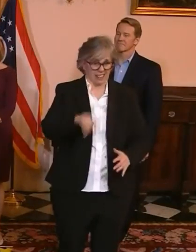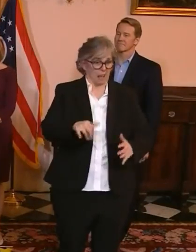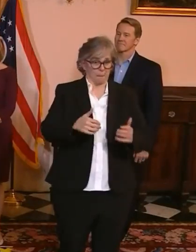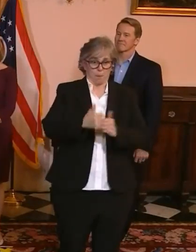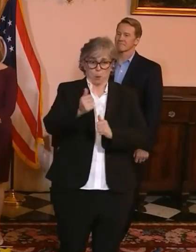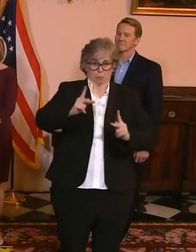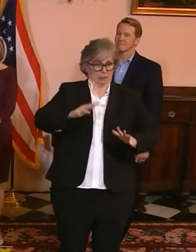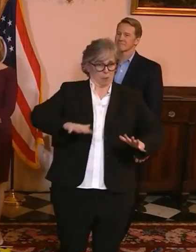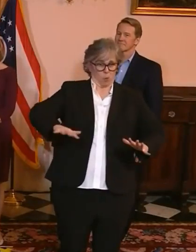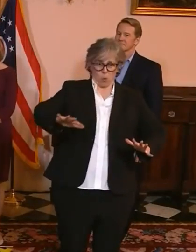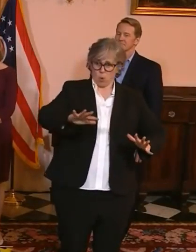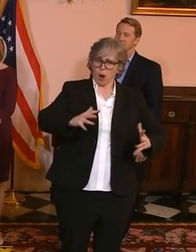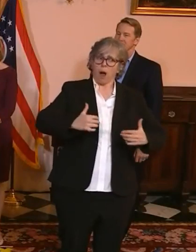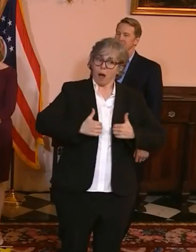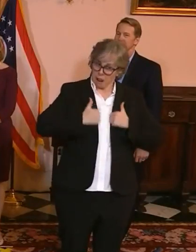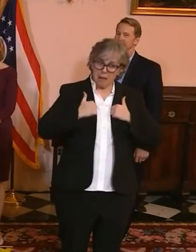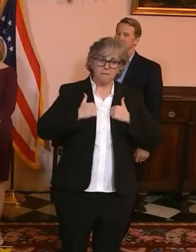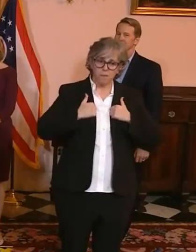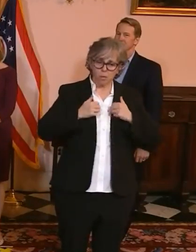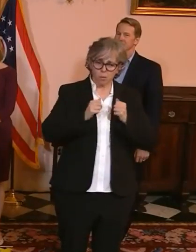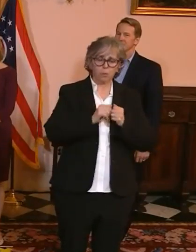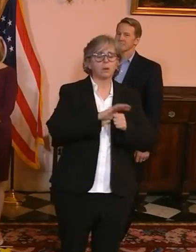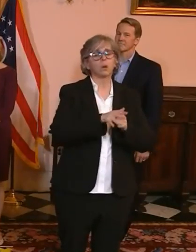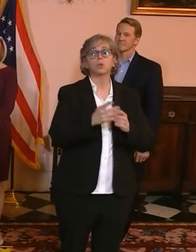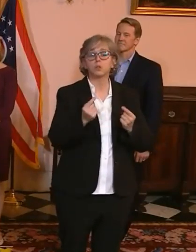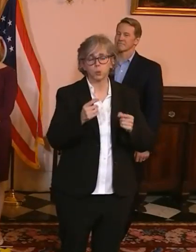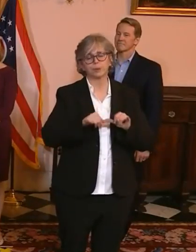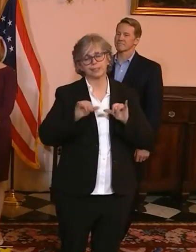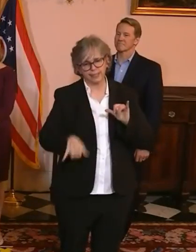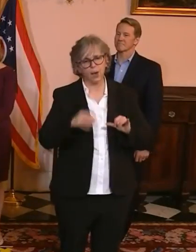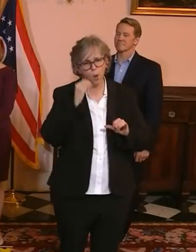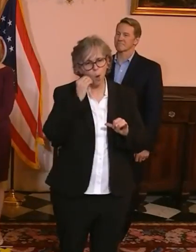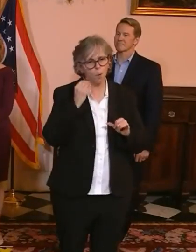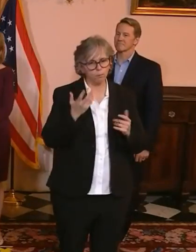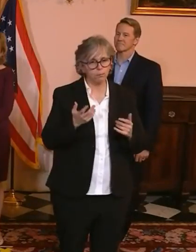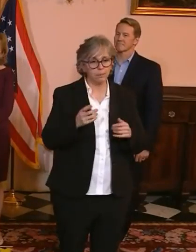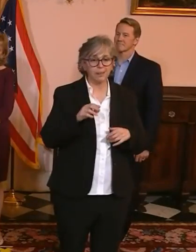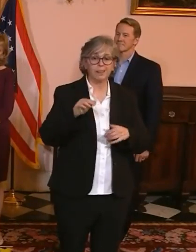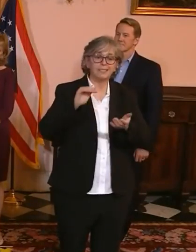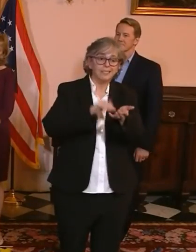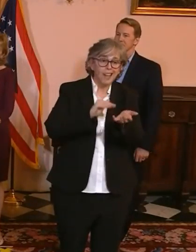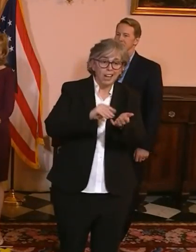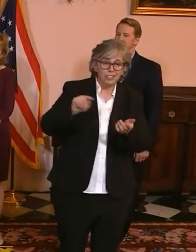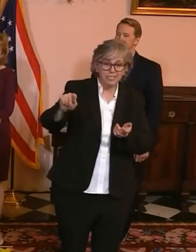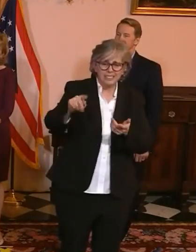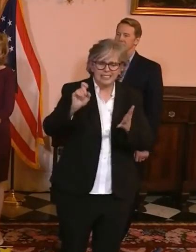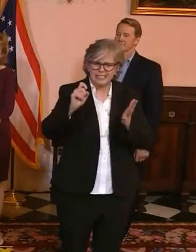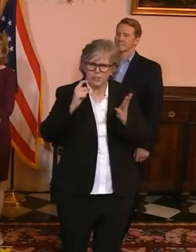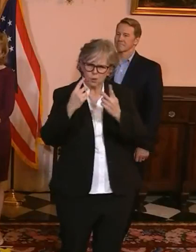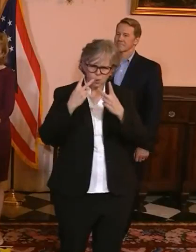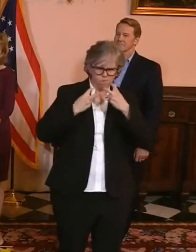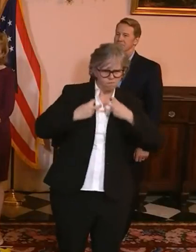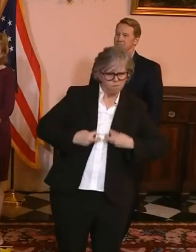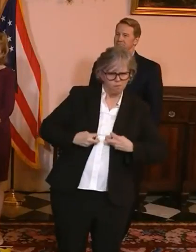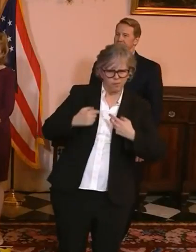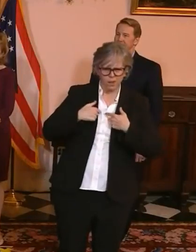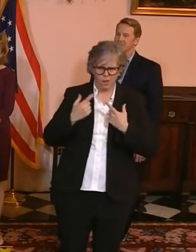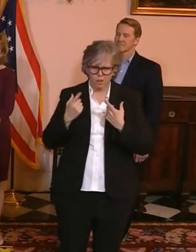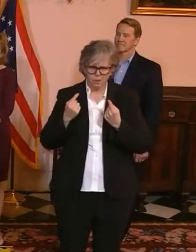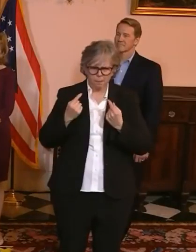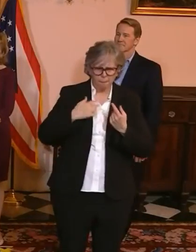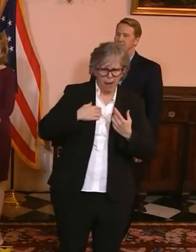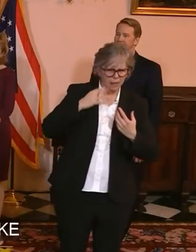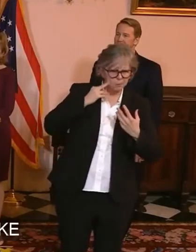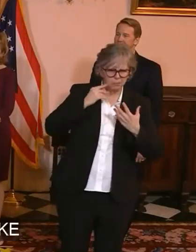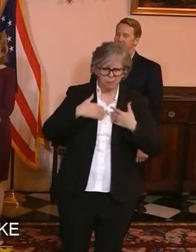doctors and clinicians out there, we need to take those good histories. If we have suspicion of anything, right now we're already telling people